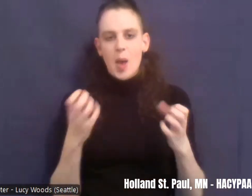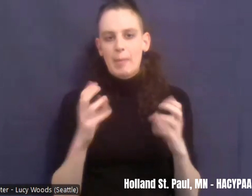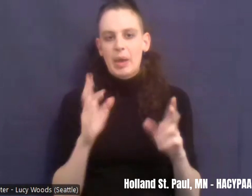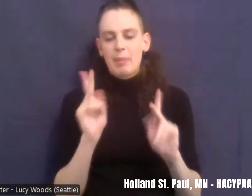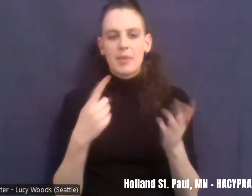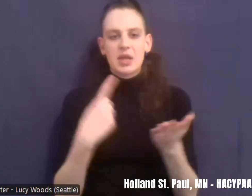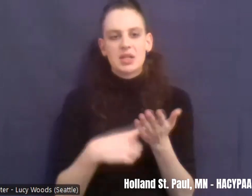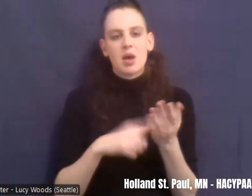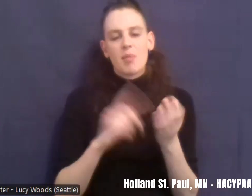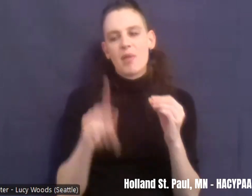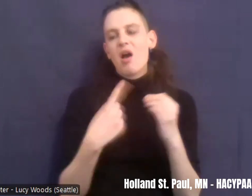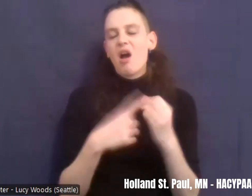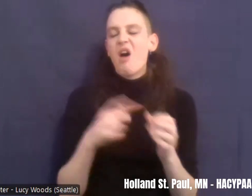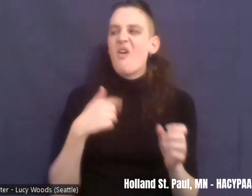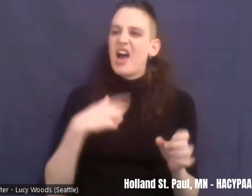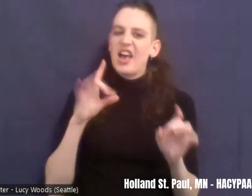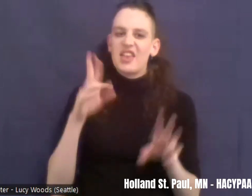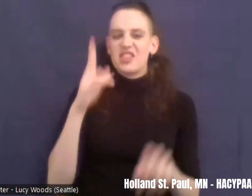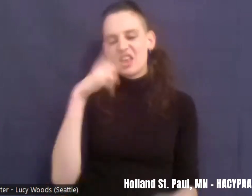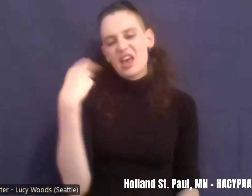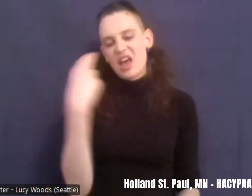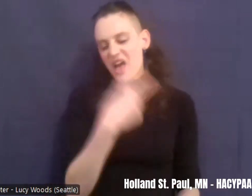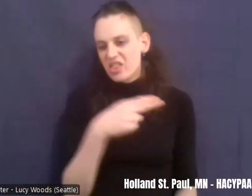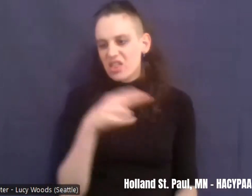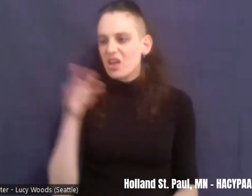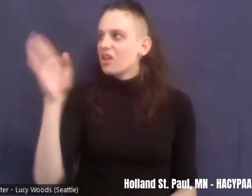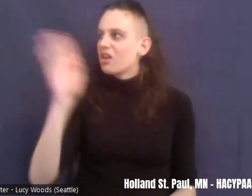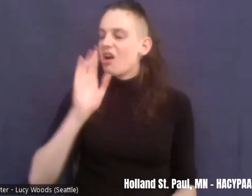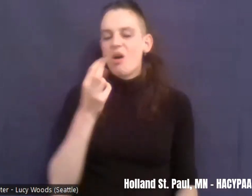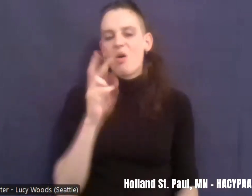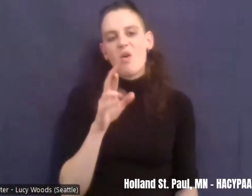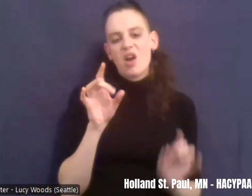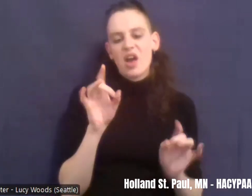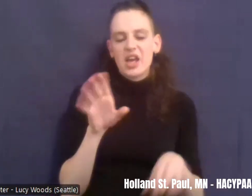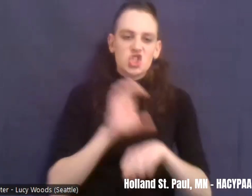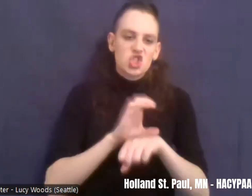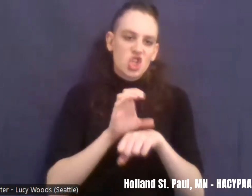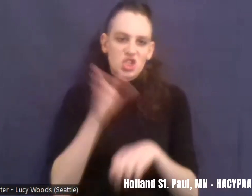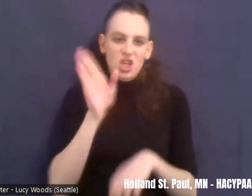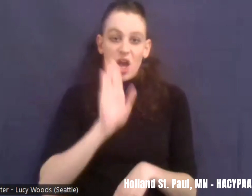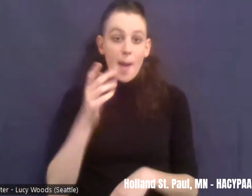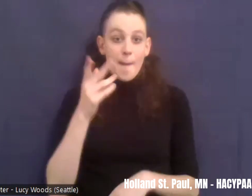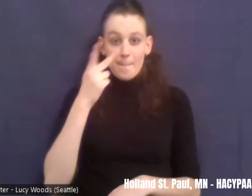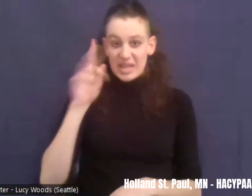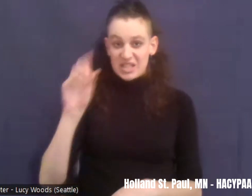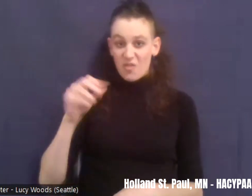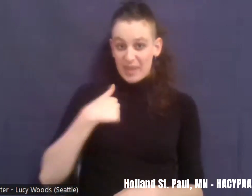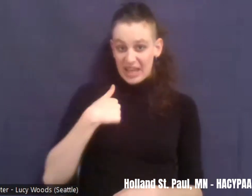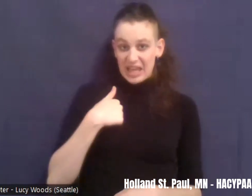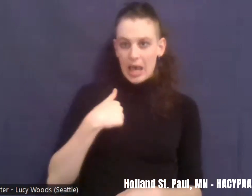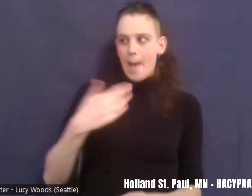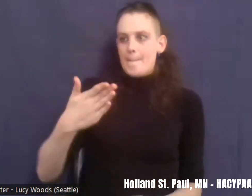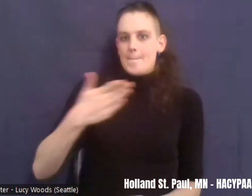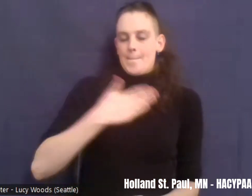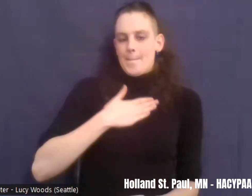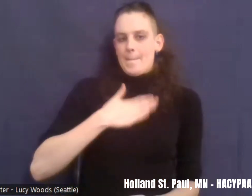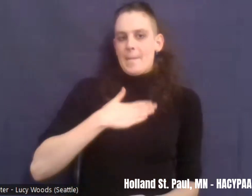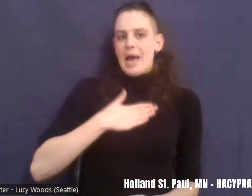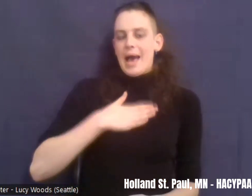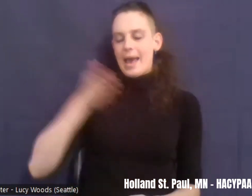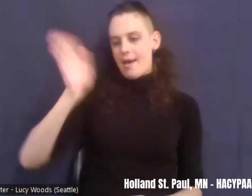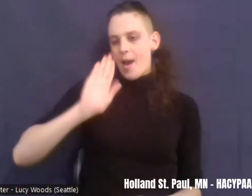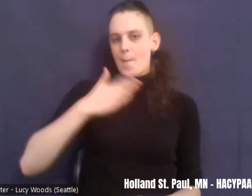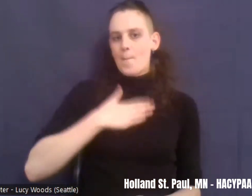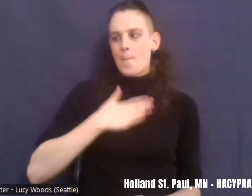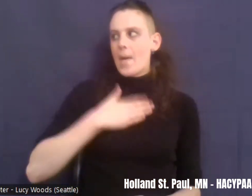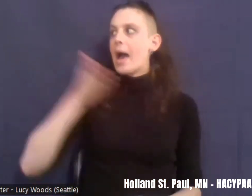the Catholic God or like the church God. Like what pissed me off was like my God made me mad. My